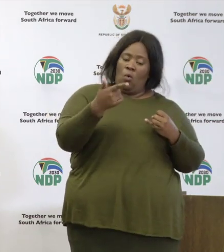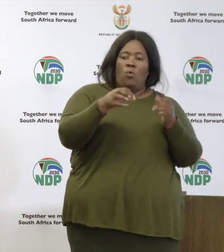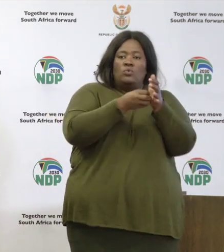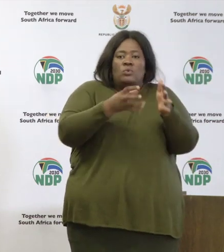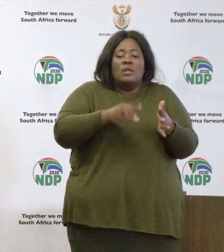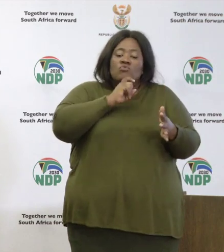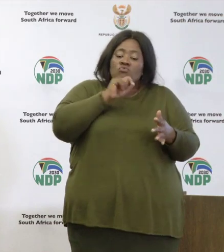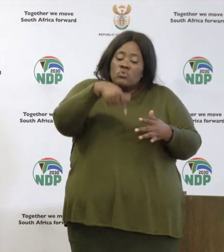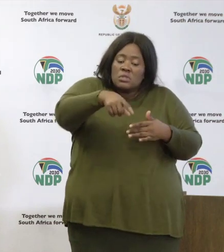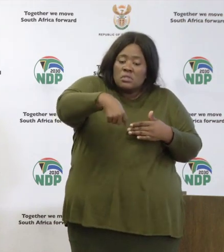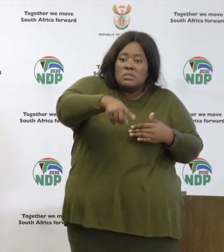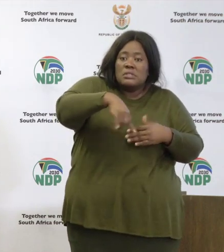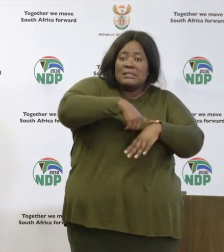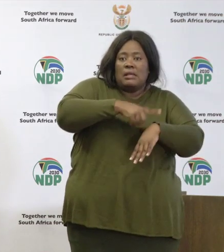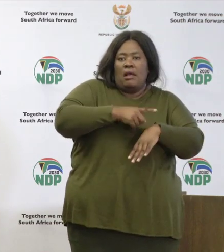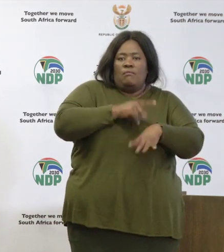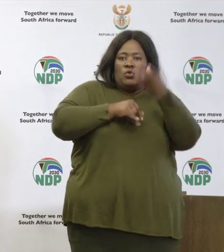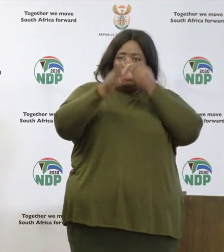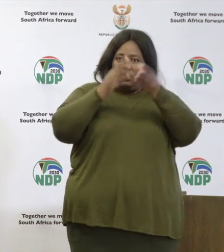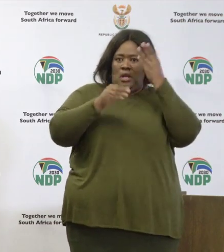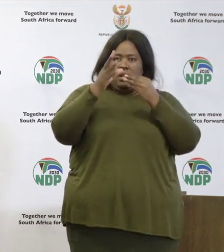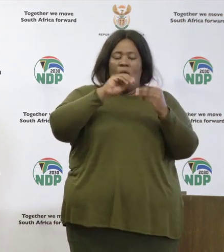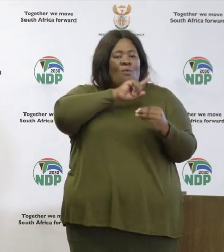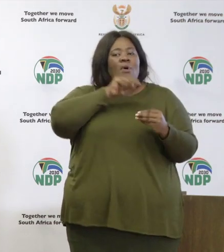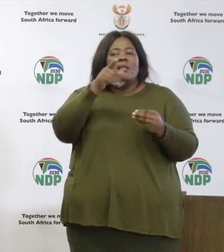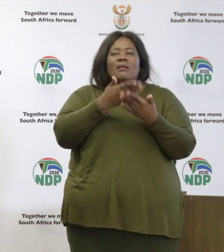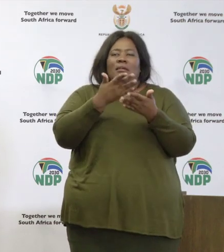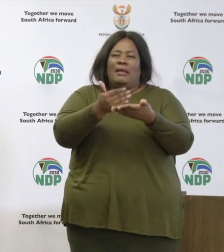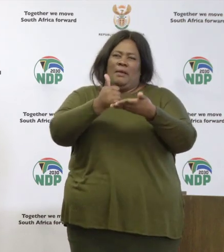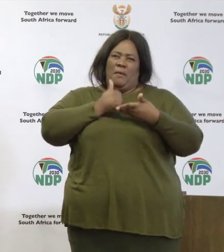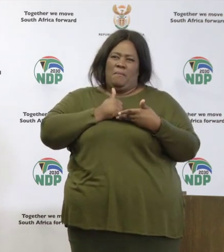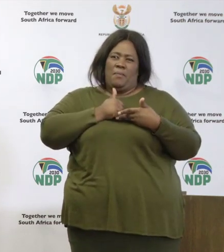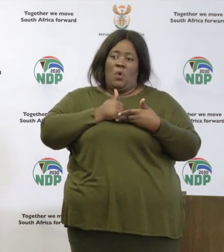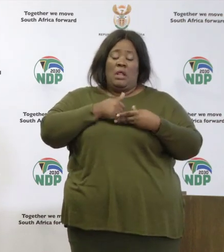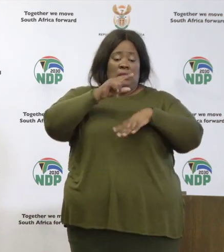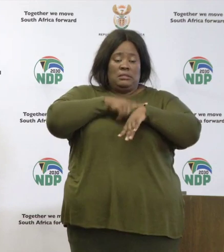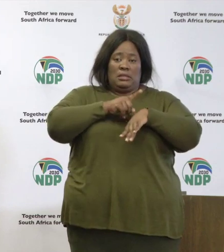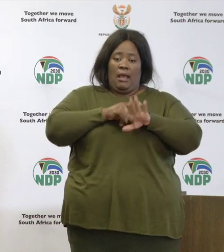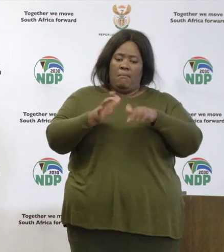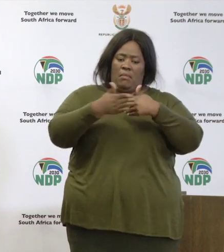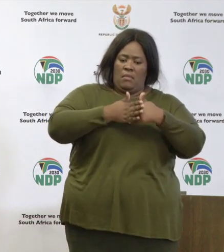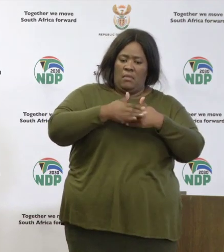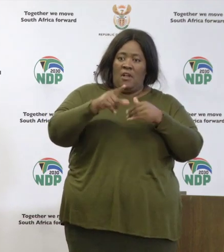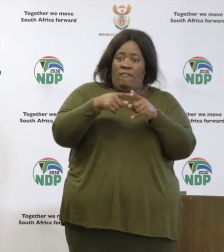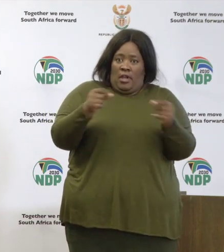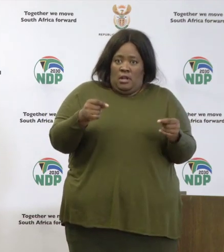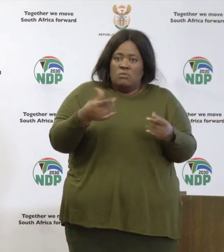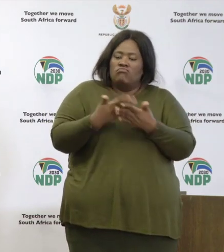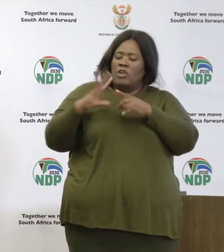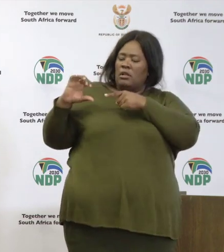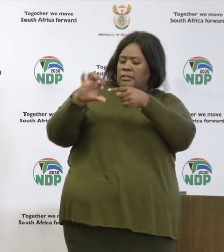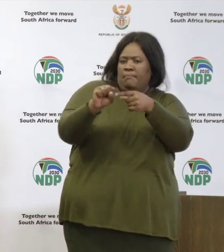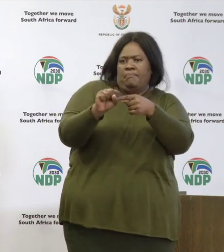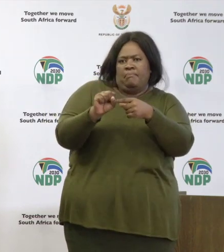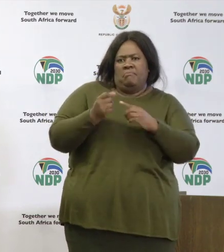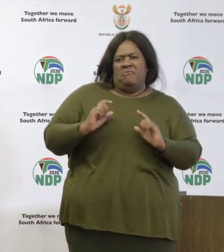study, as this will actually help us that after the lockdown we are able to catch up quicker with the time that